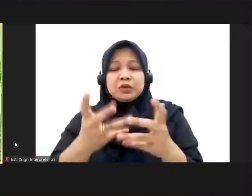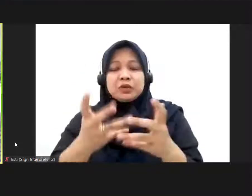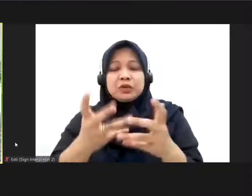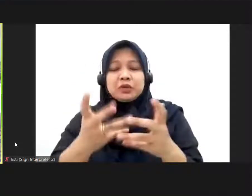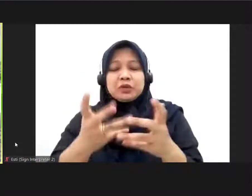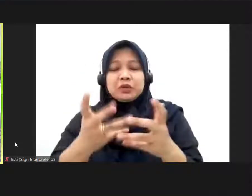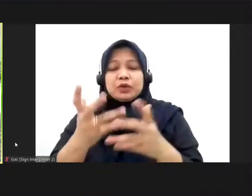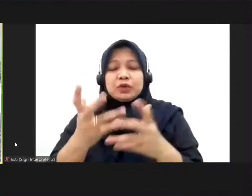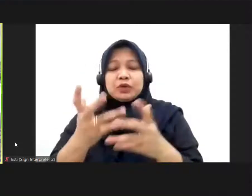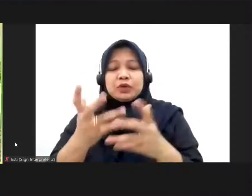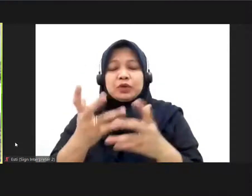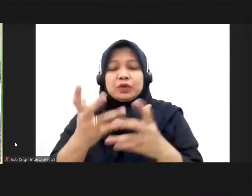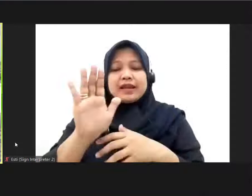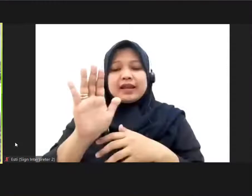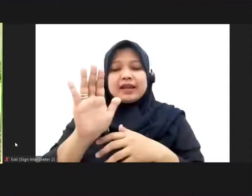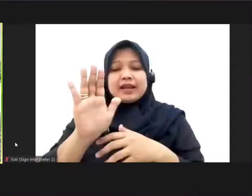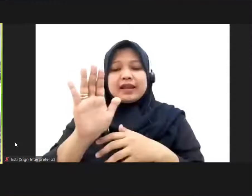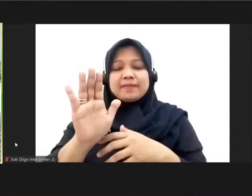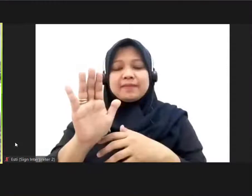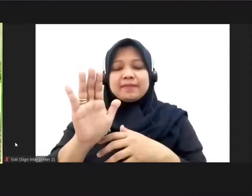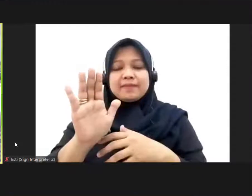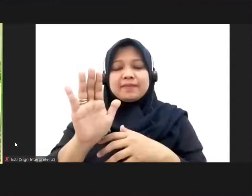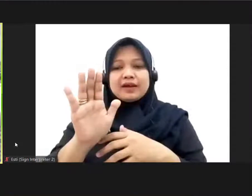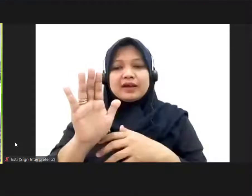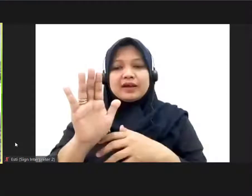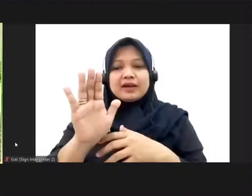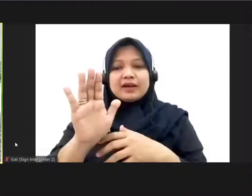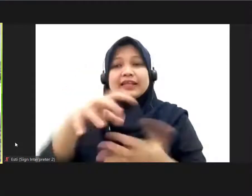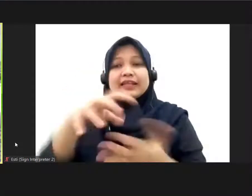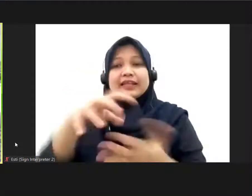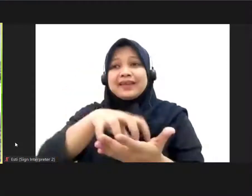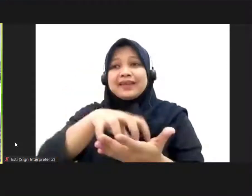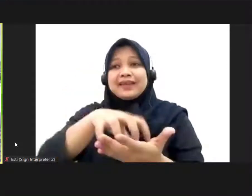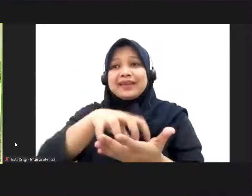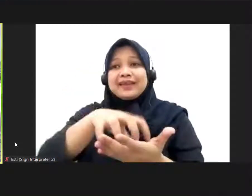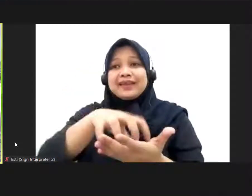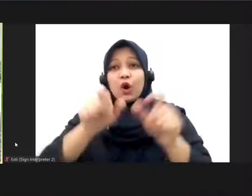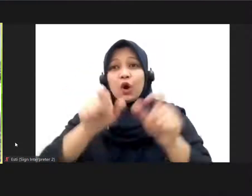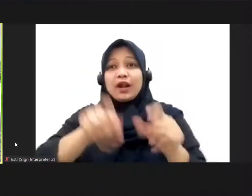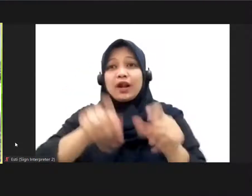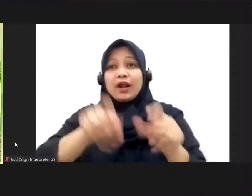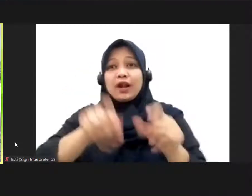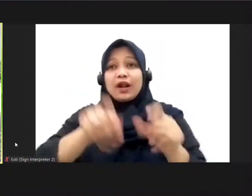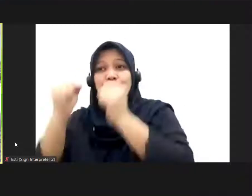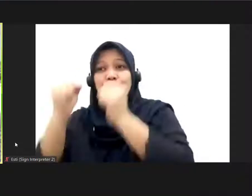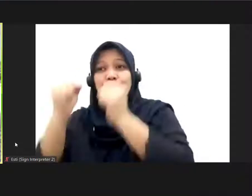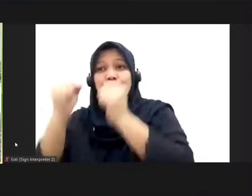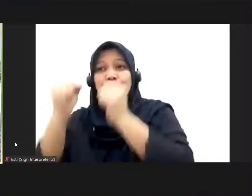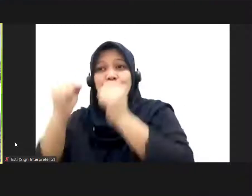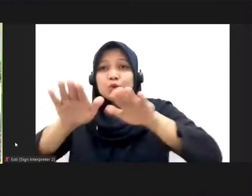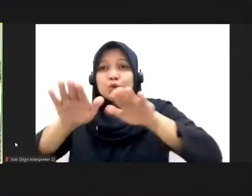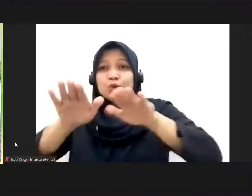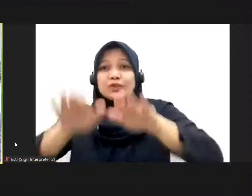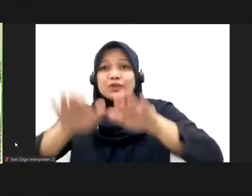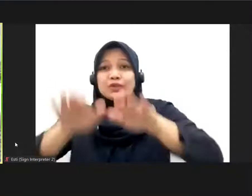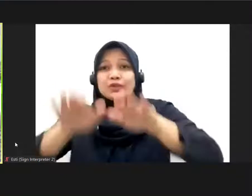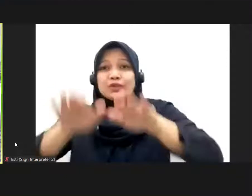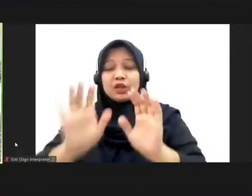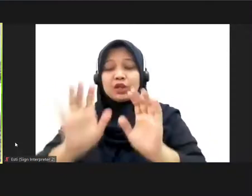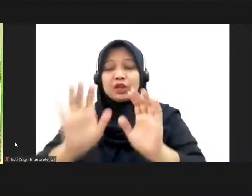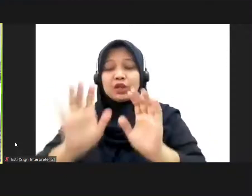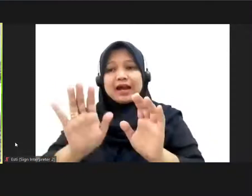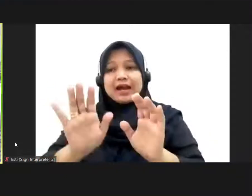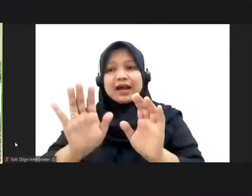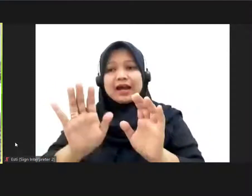we did see temporary relocations of refugees due to shelter damage in the monsoon season, more than as